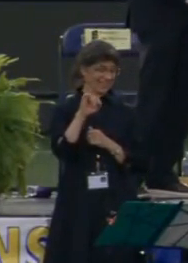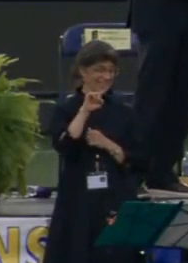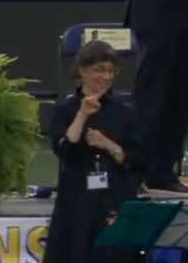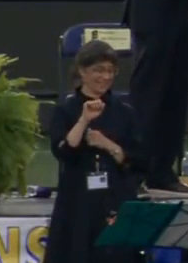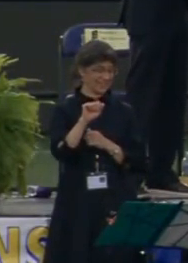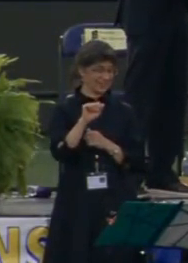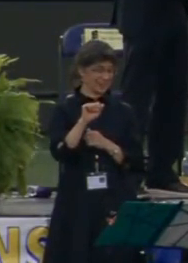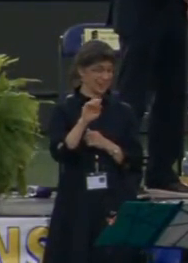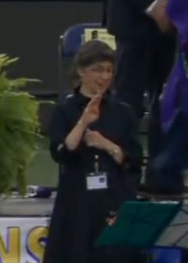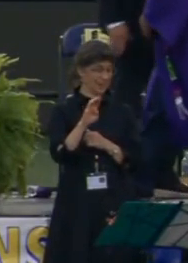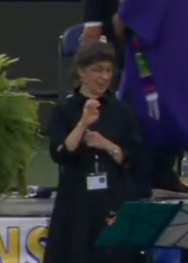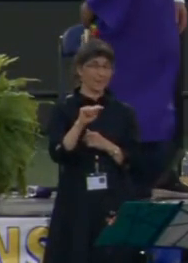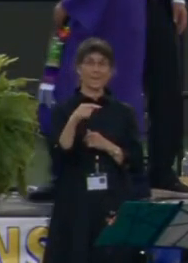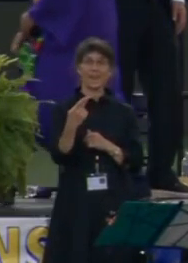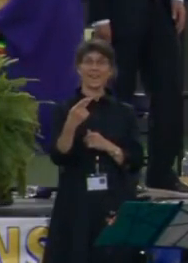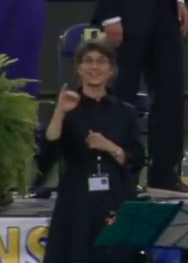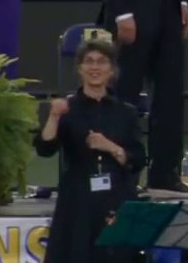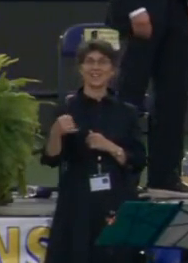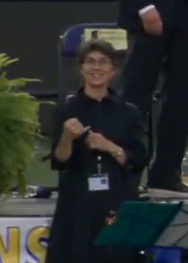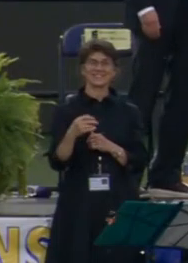Elizabeth Johnson.